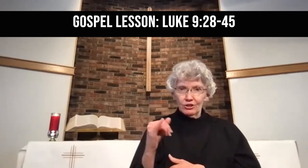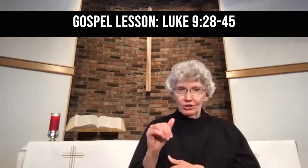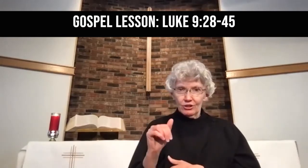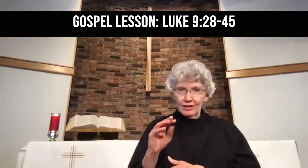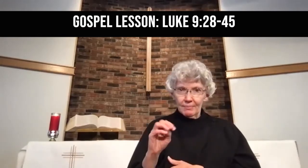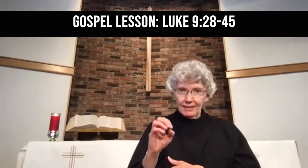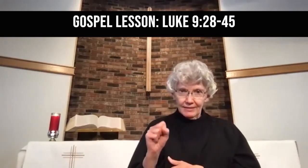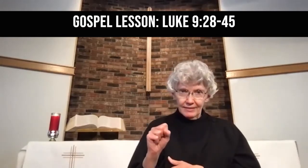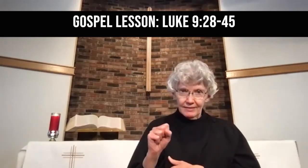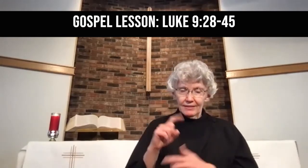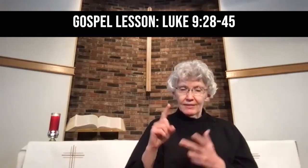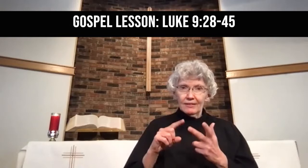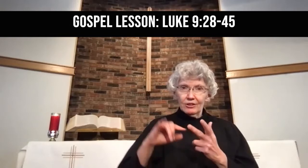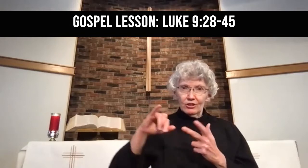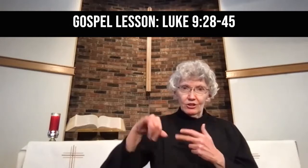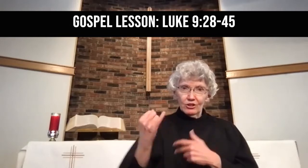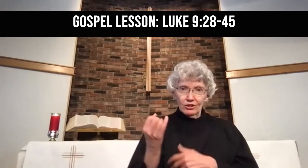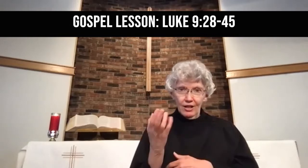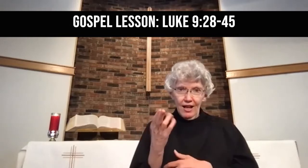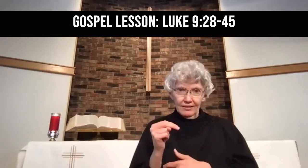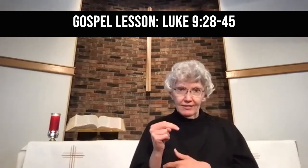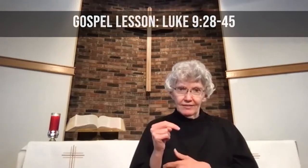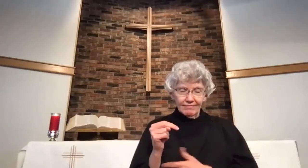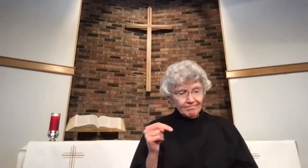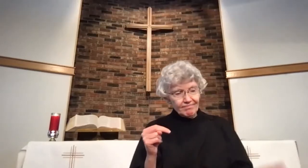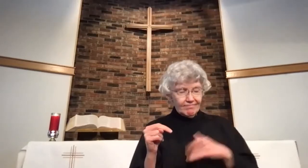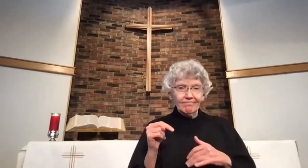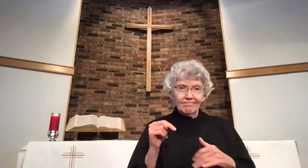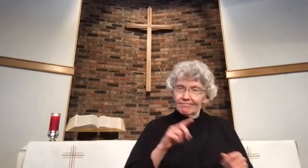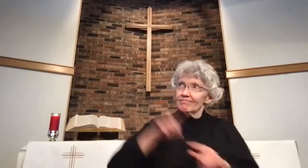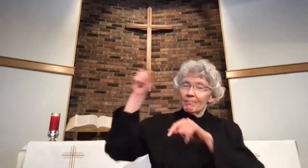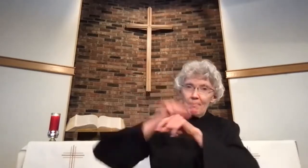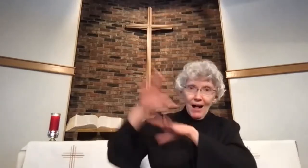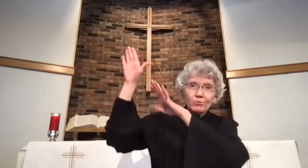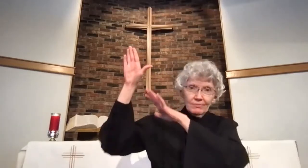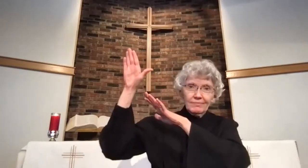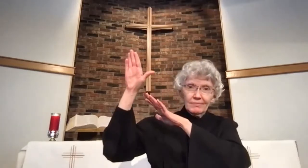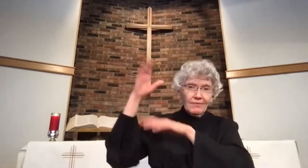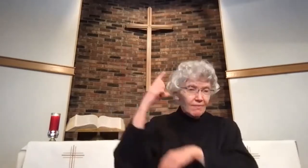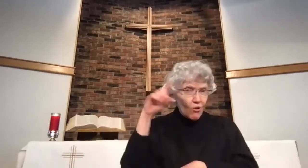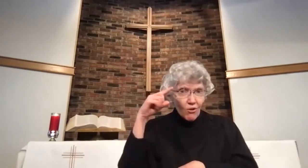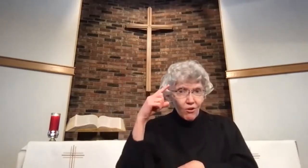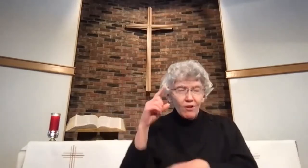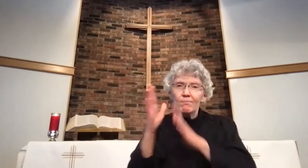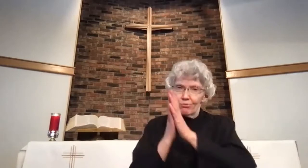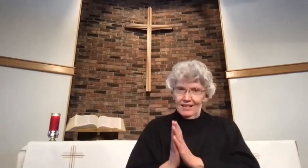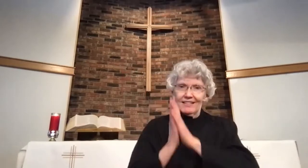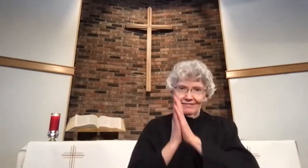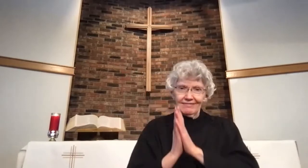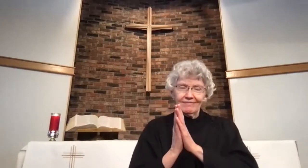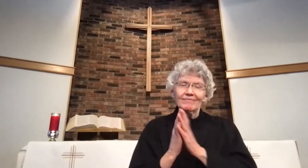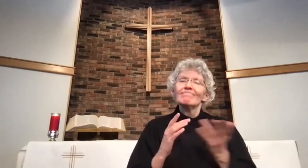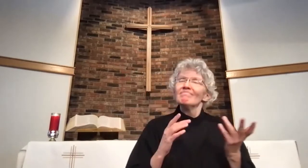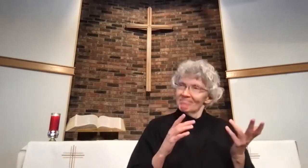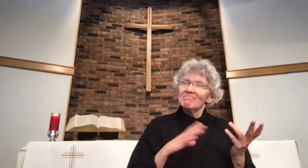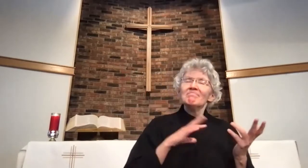About 8 days after Jesus had said these things, he took Peter, John, and James and went